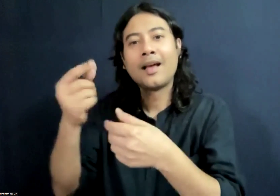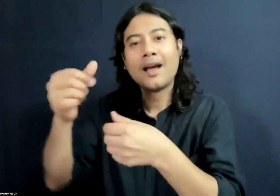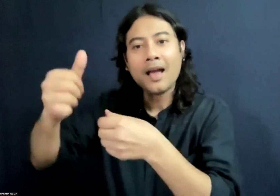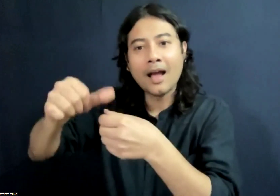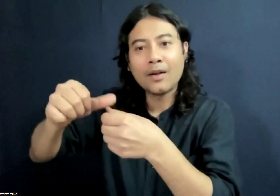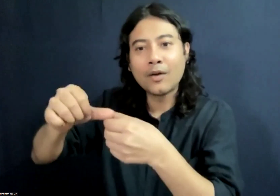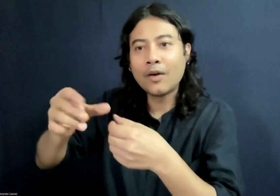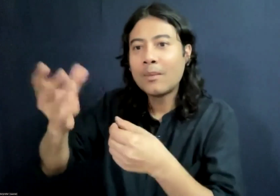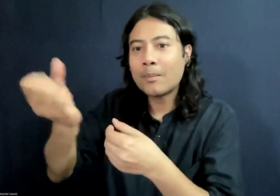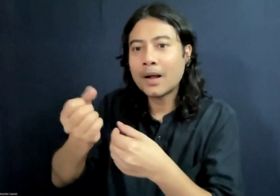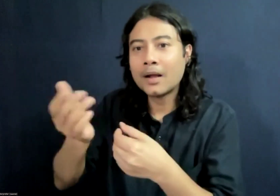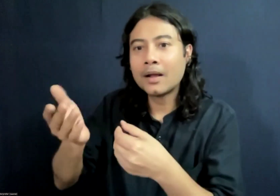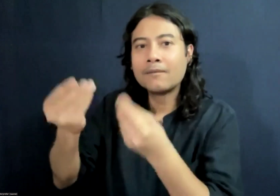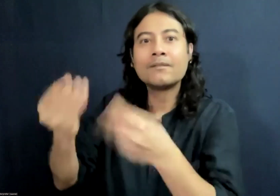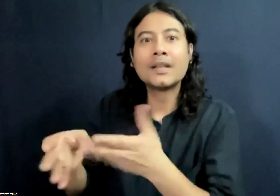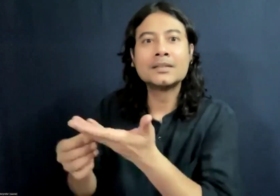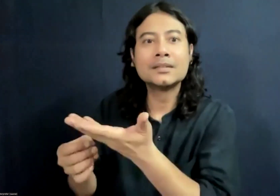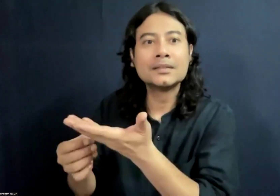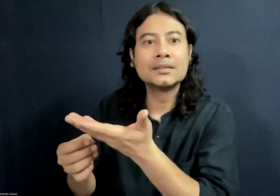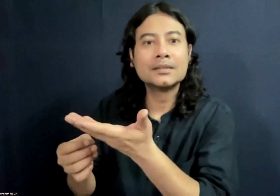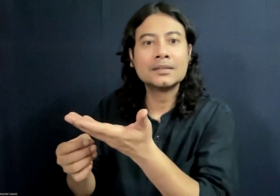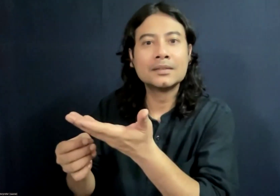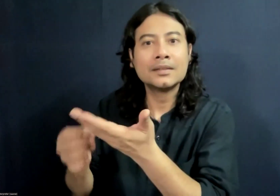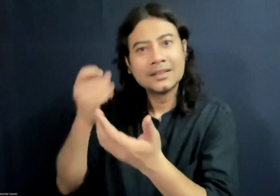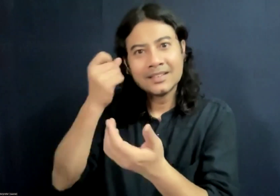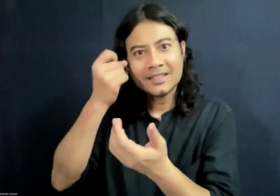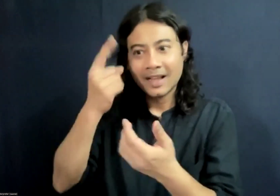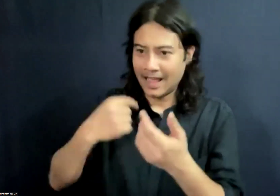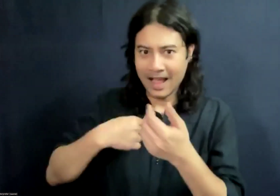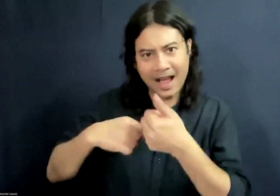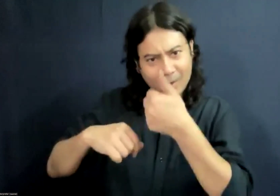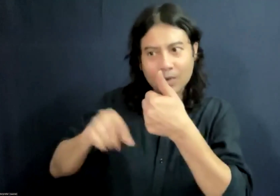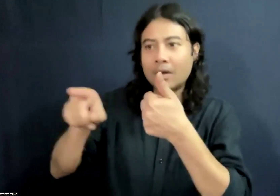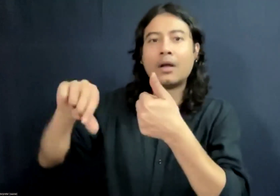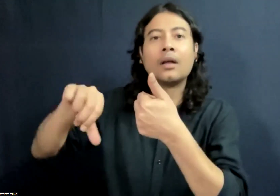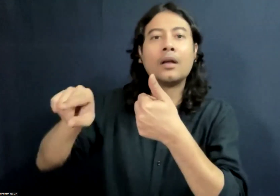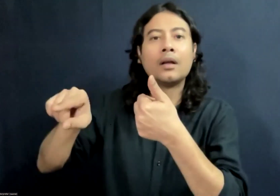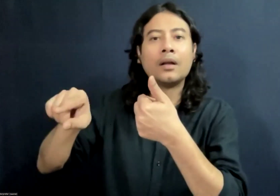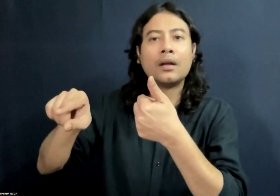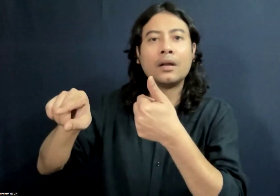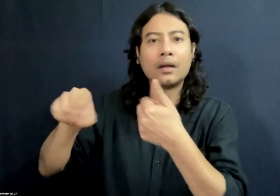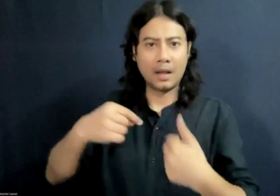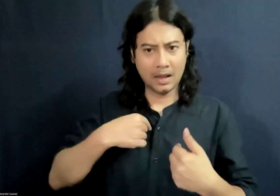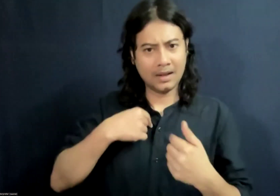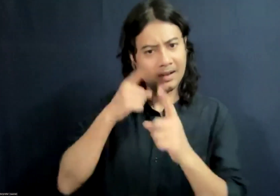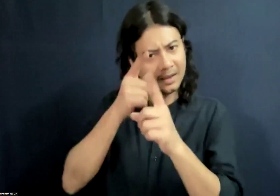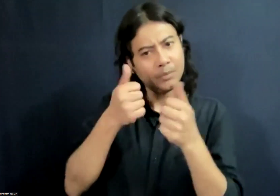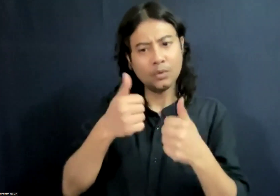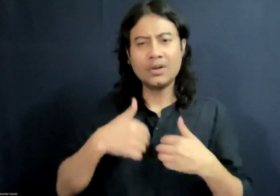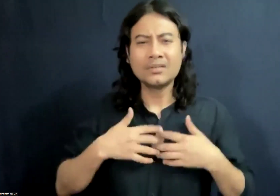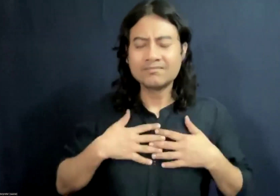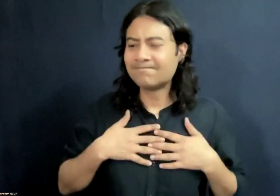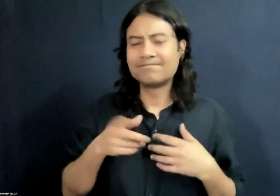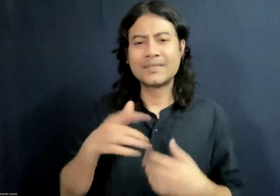we are so compassionate, but a poor man is not, it's not worth that you should give your money